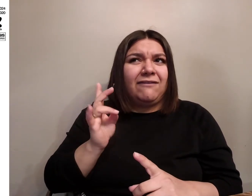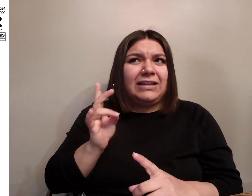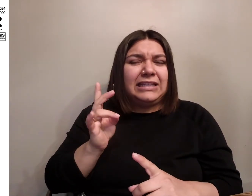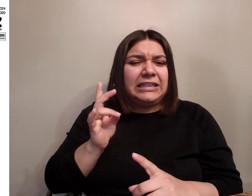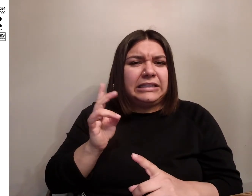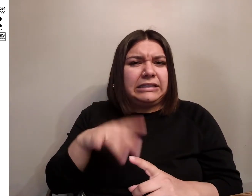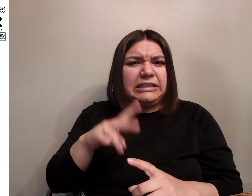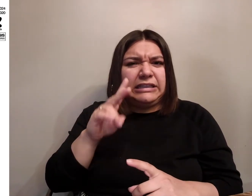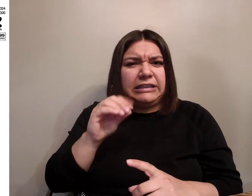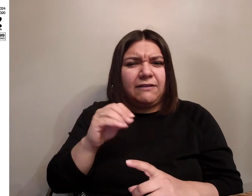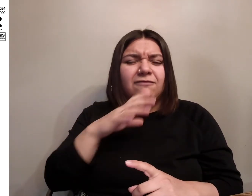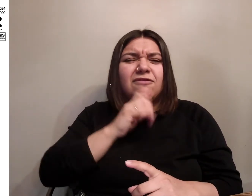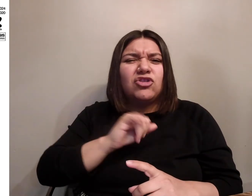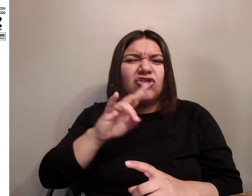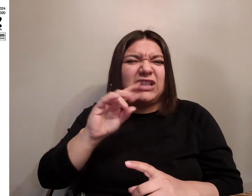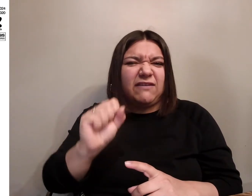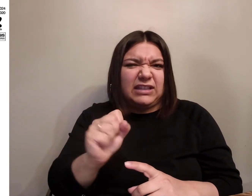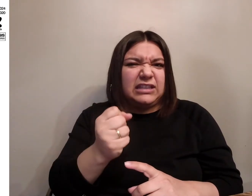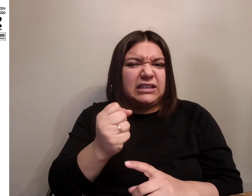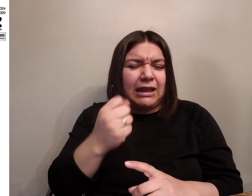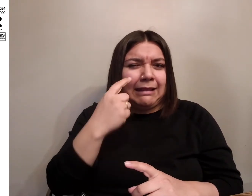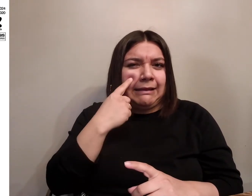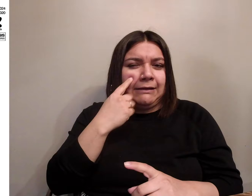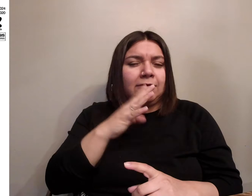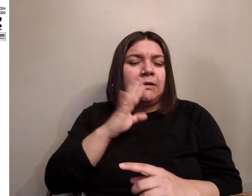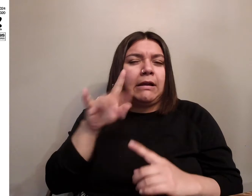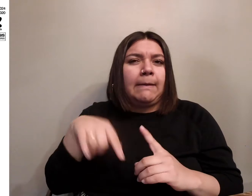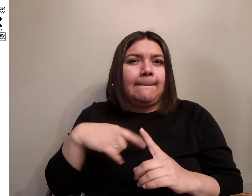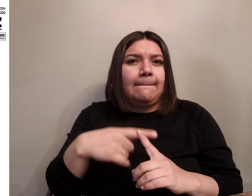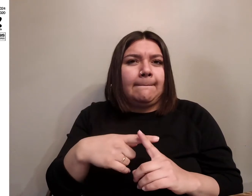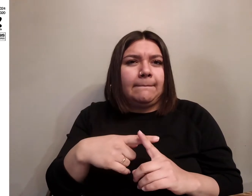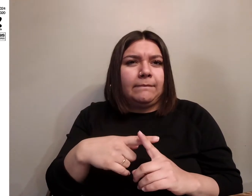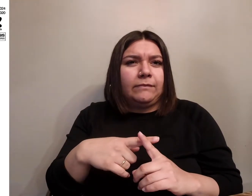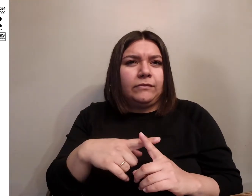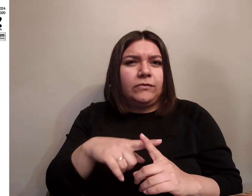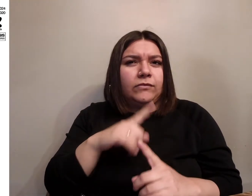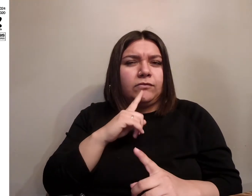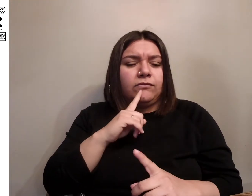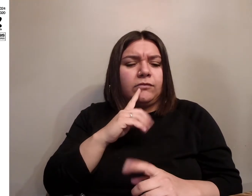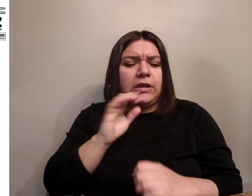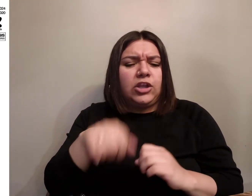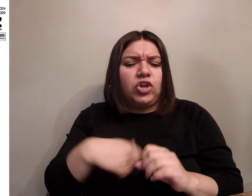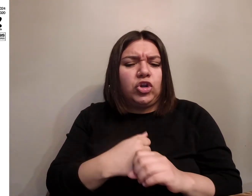the 2070s, I think, are talking about